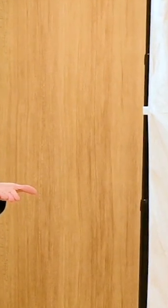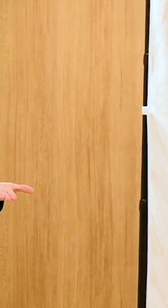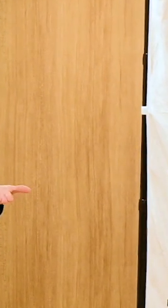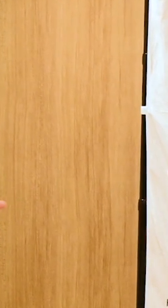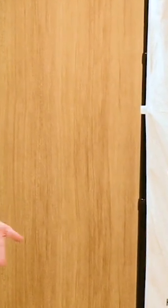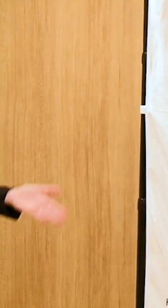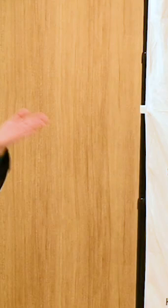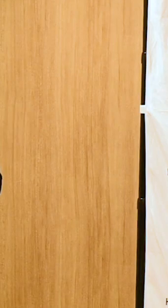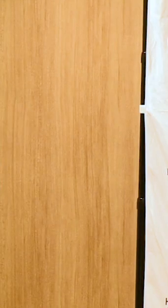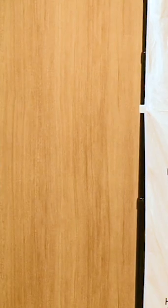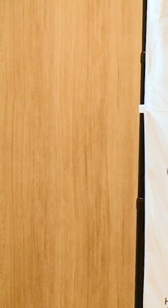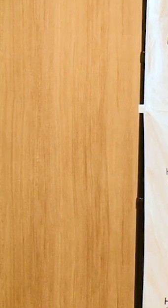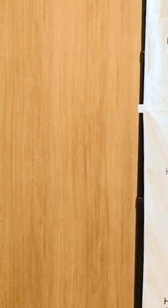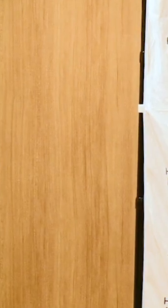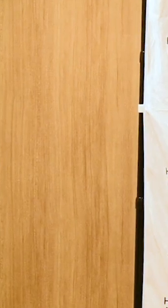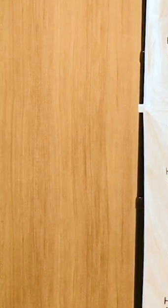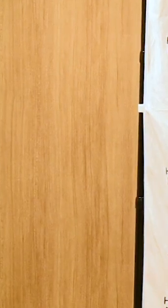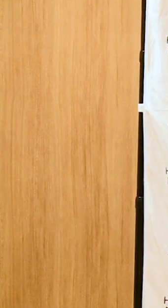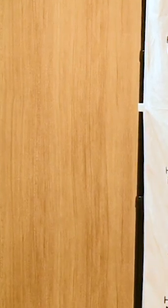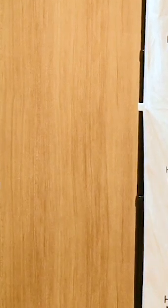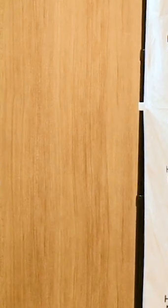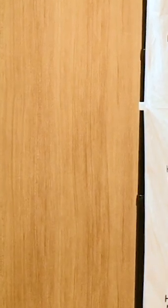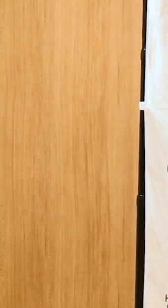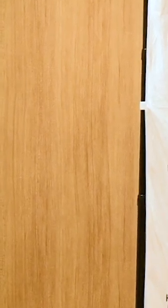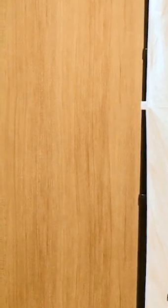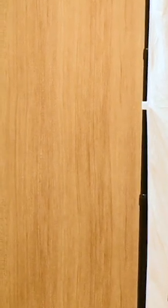Kathy and Danny Bell,